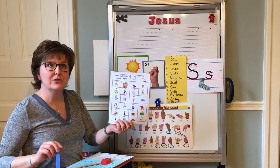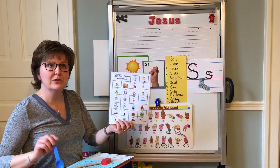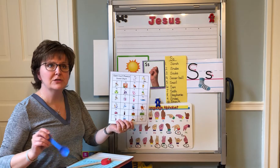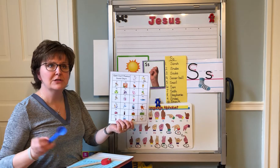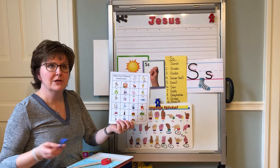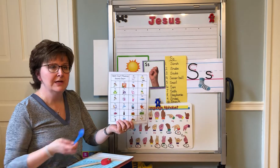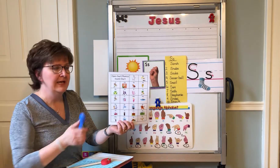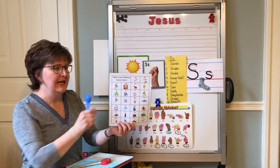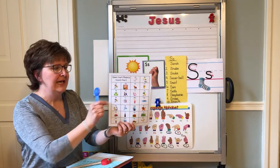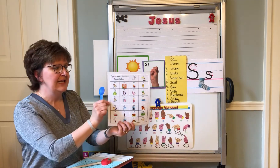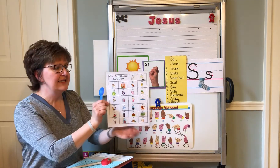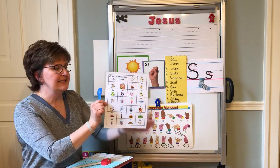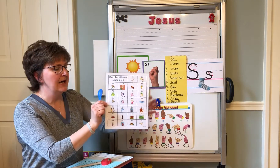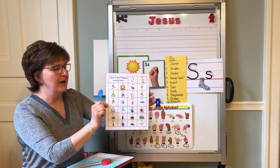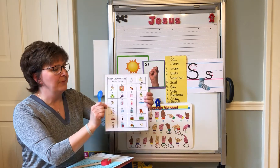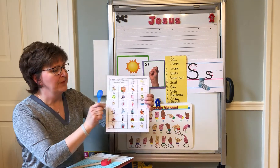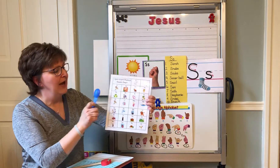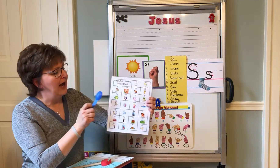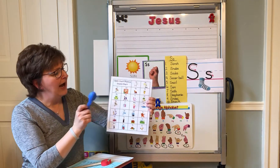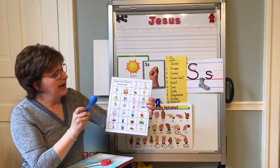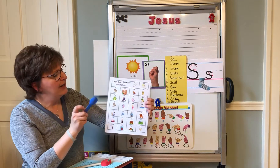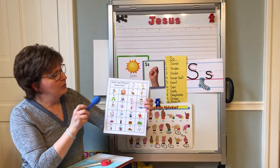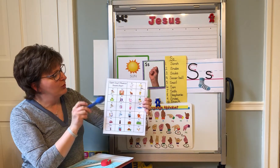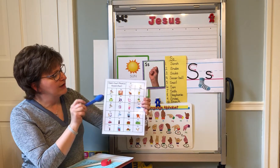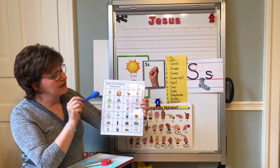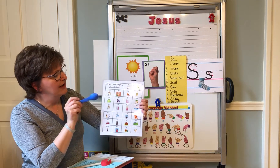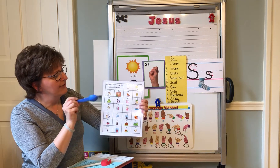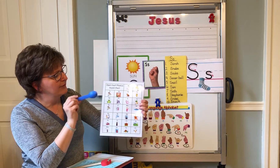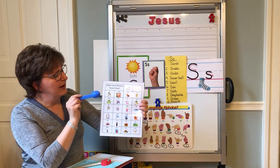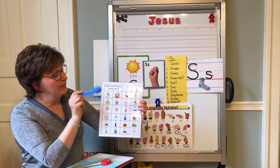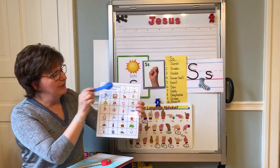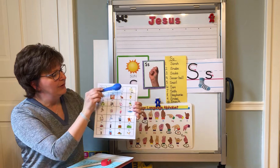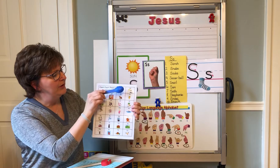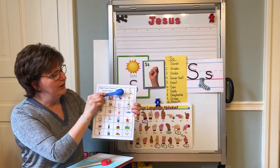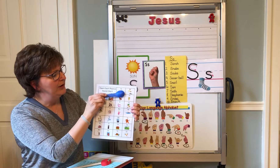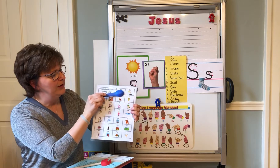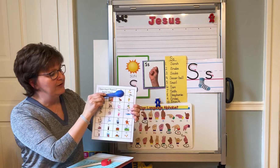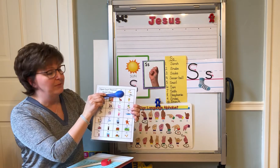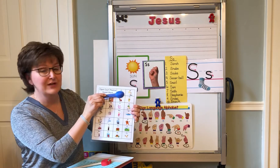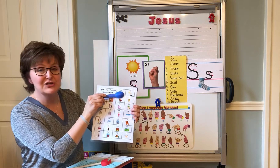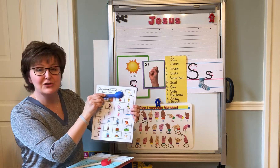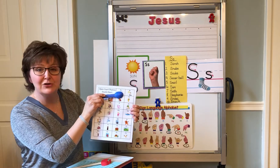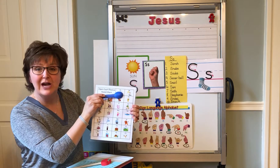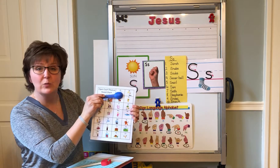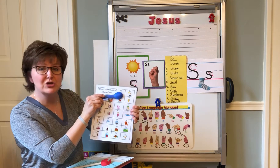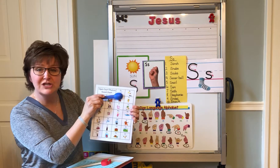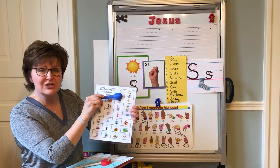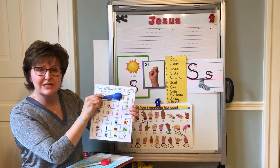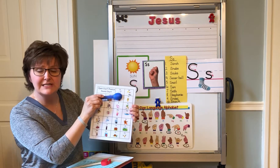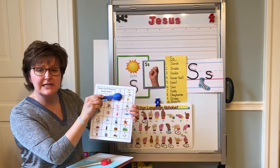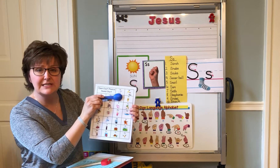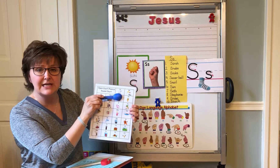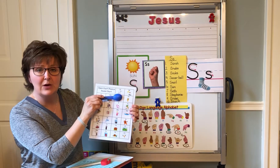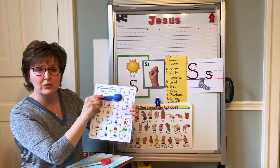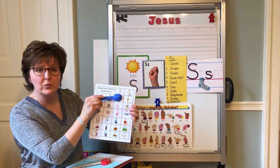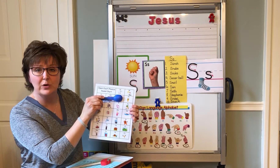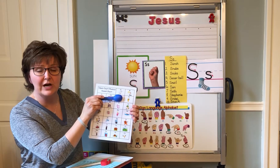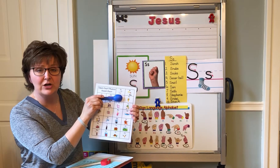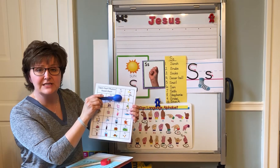girls, is I am going to cover up the picture and we're just going to say the sound. We're not going to say